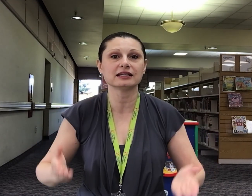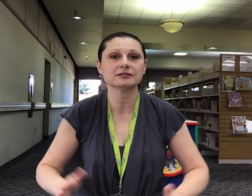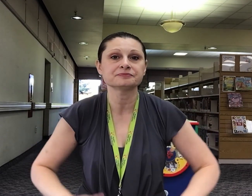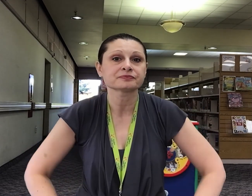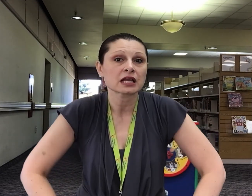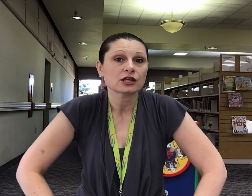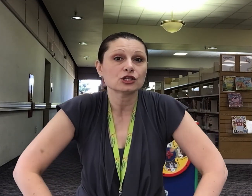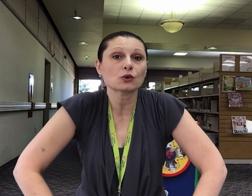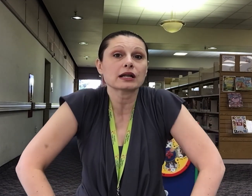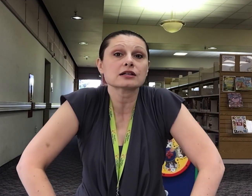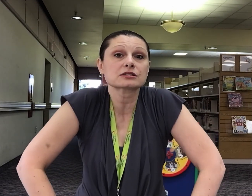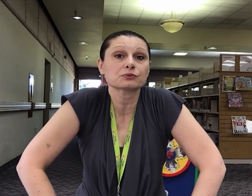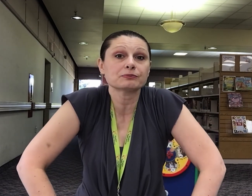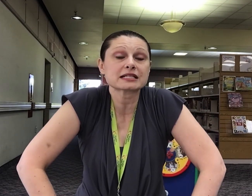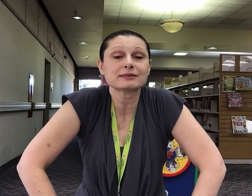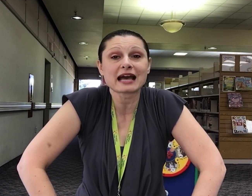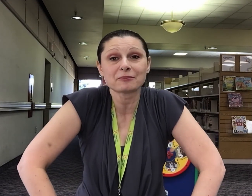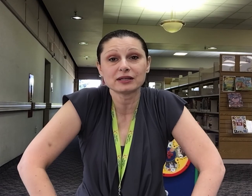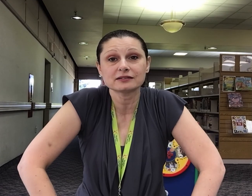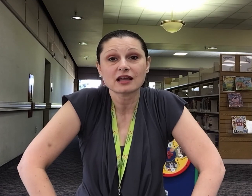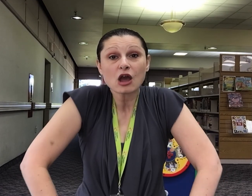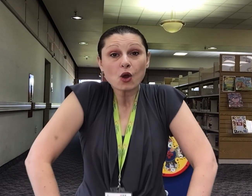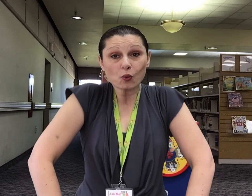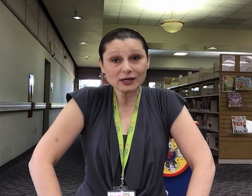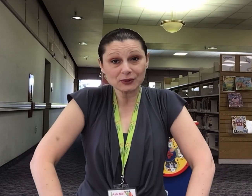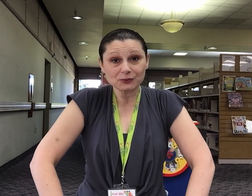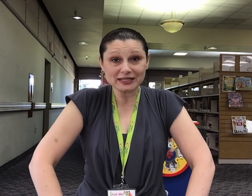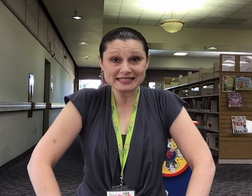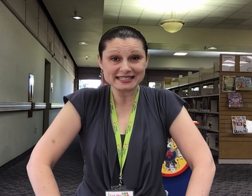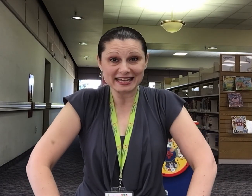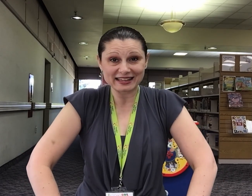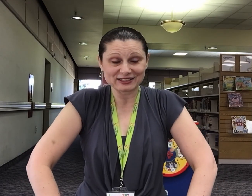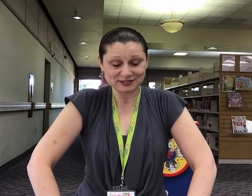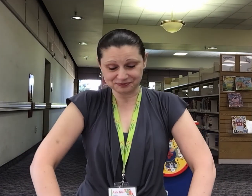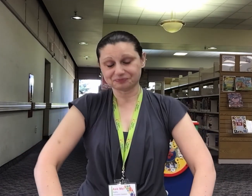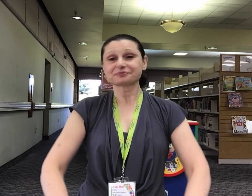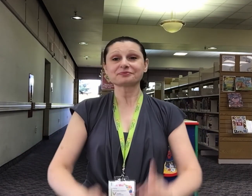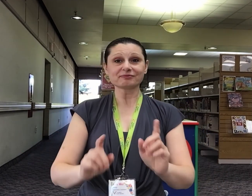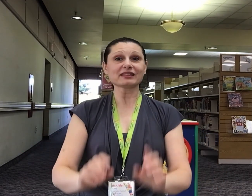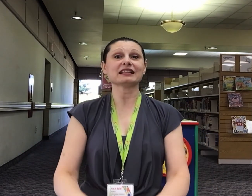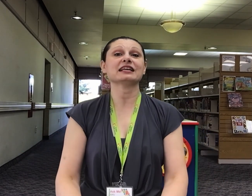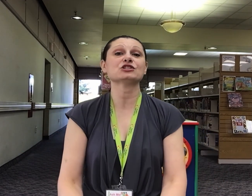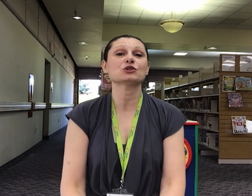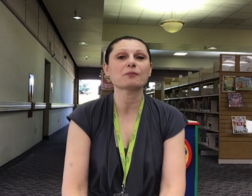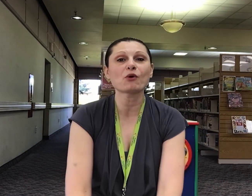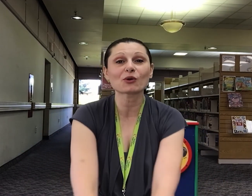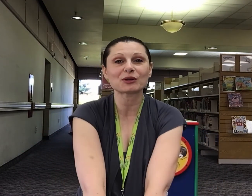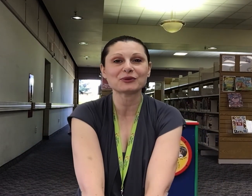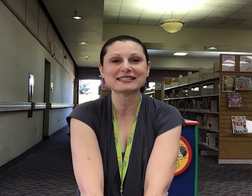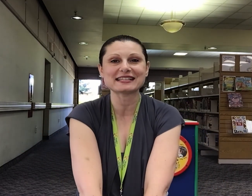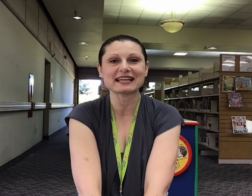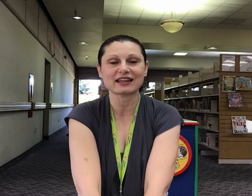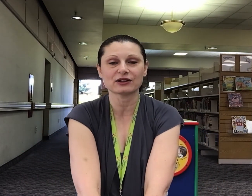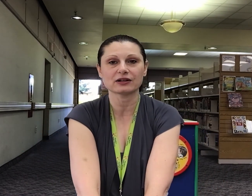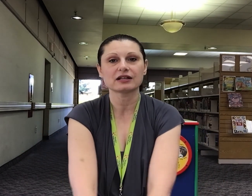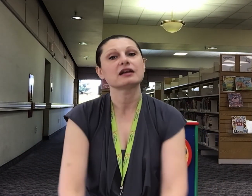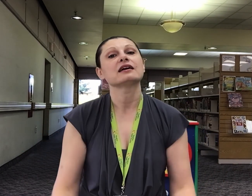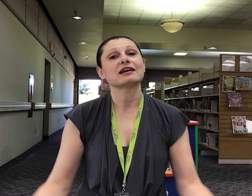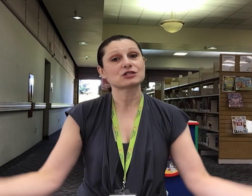You know what else makes me happy? When we read together. The Let's do the more we read together. So